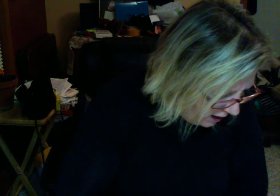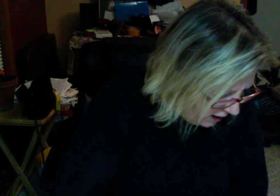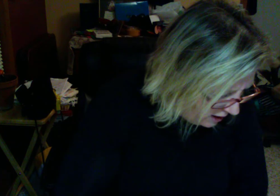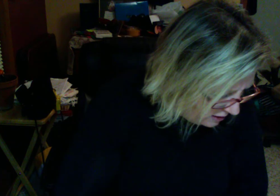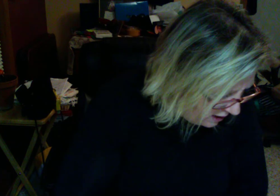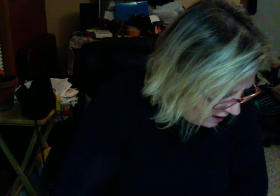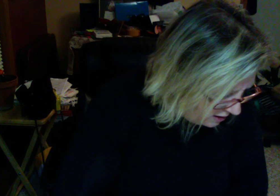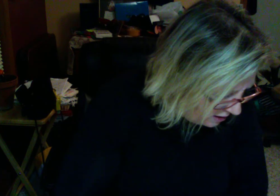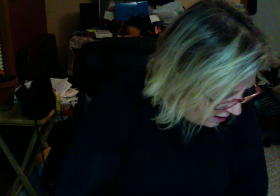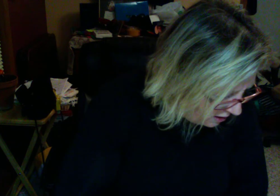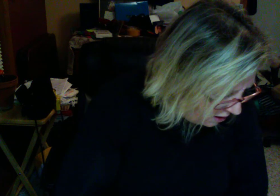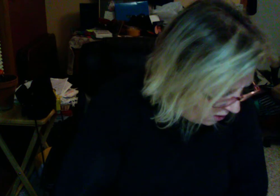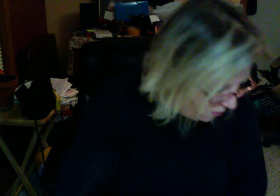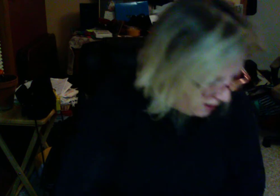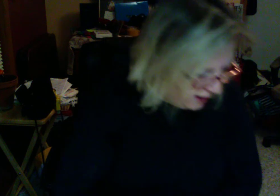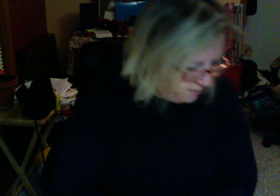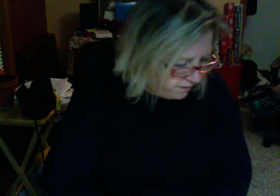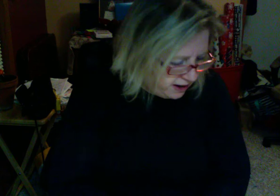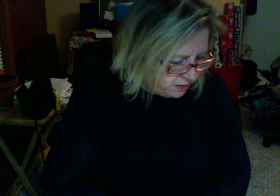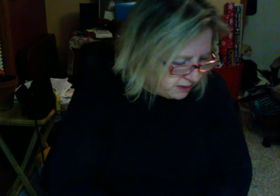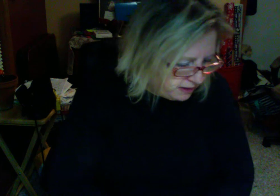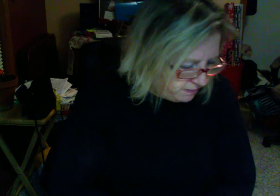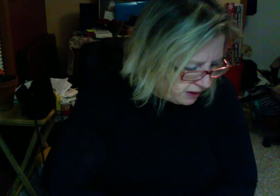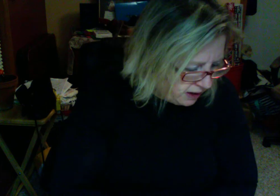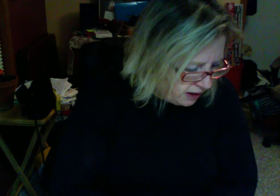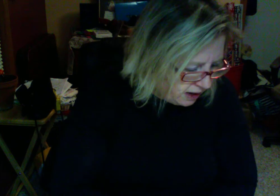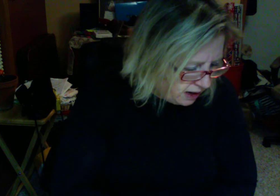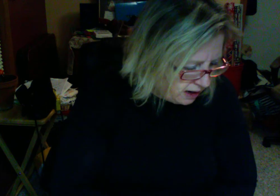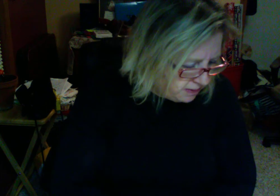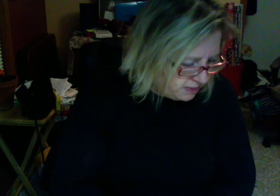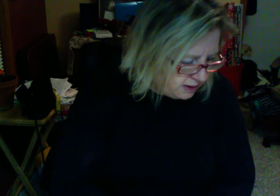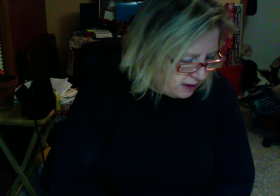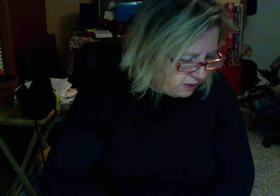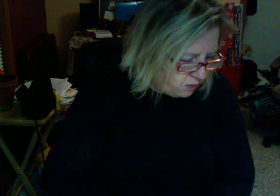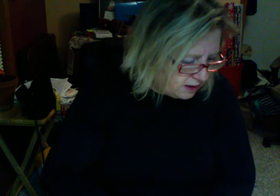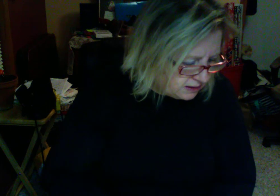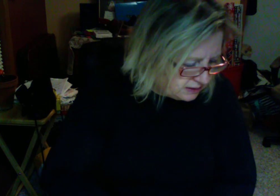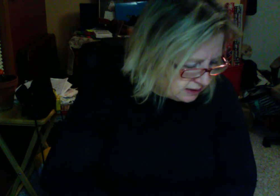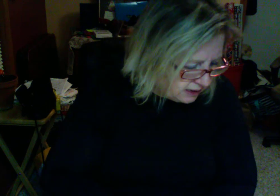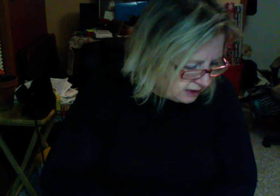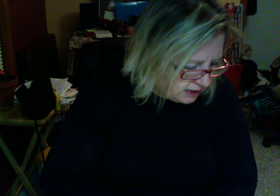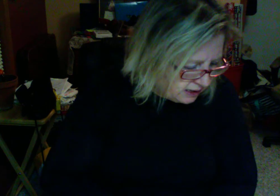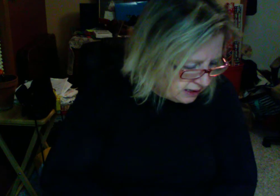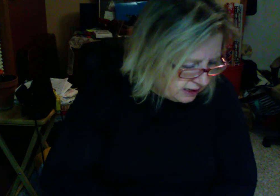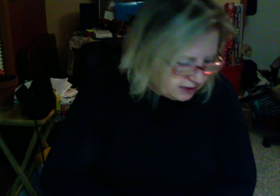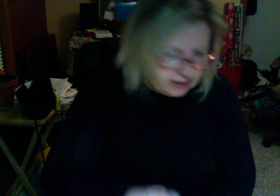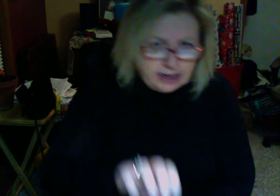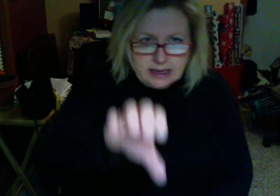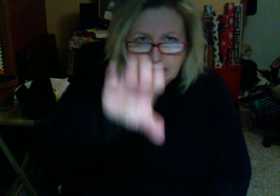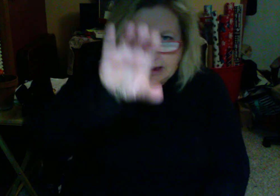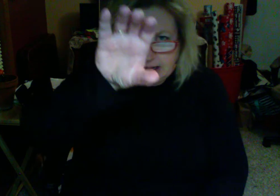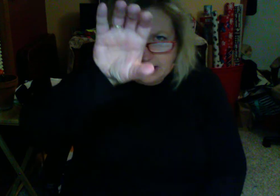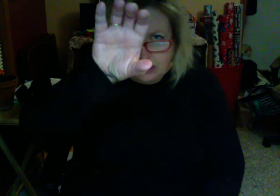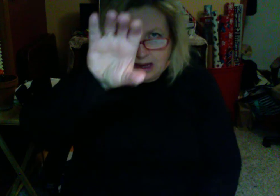And then we had firemen. It was like you come